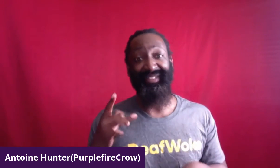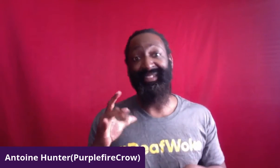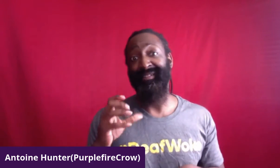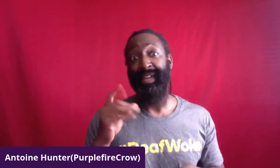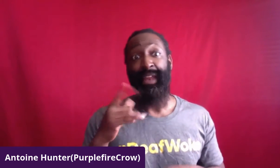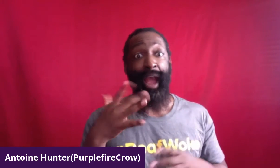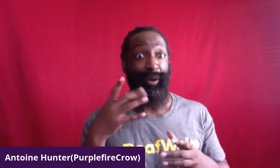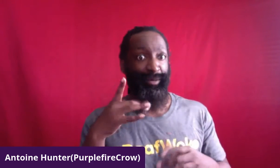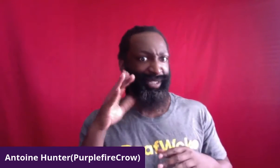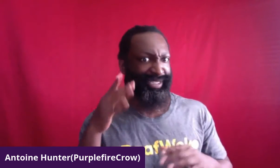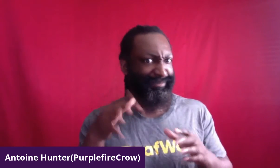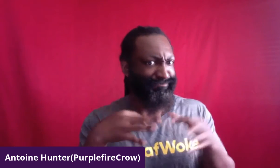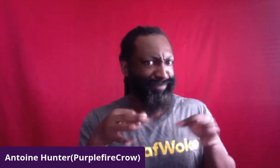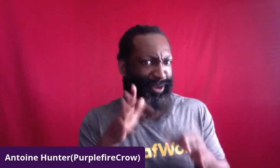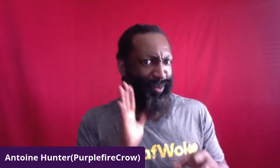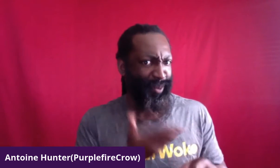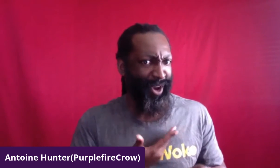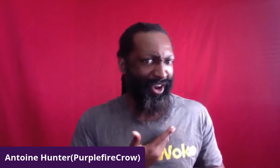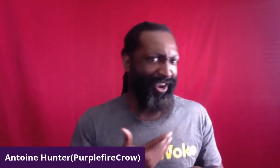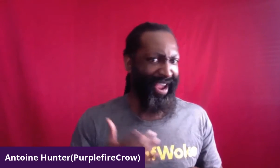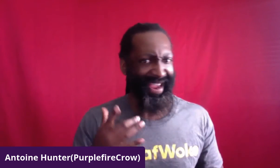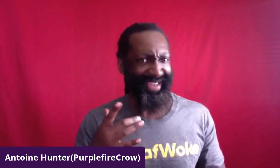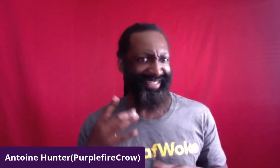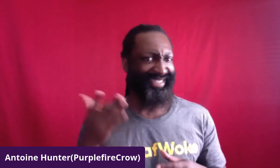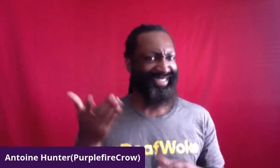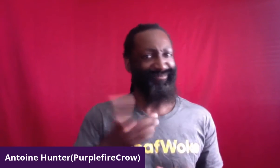Oh, they're champs.